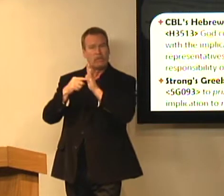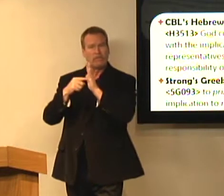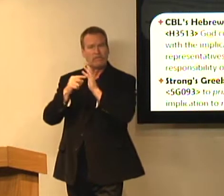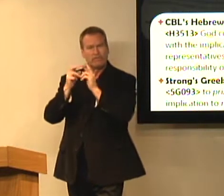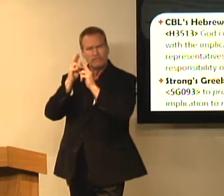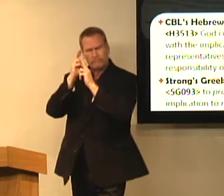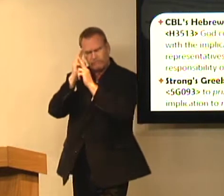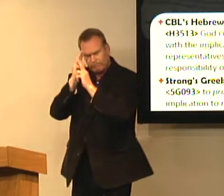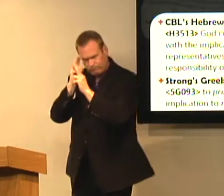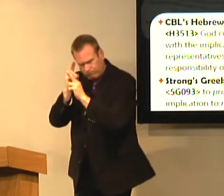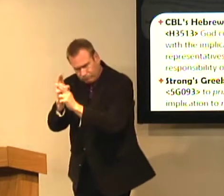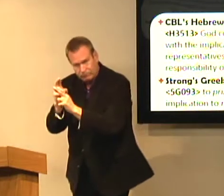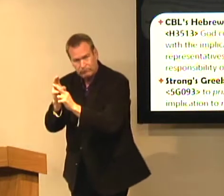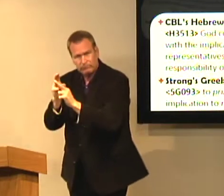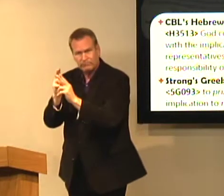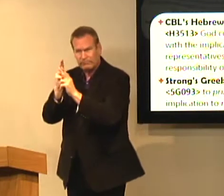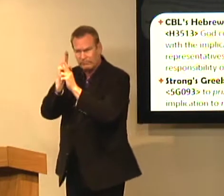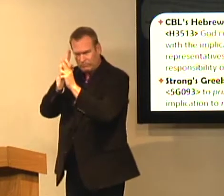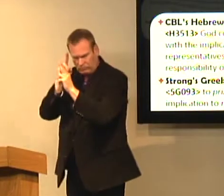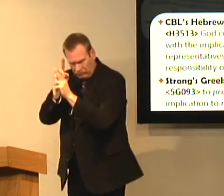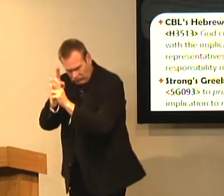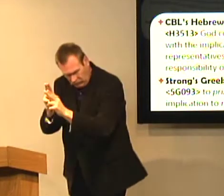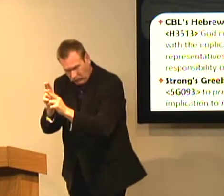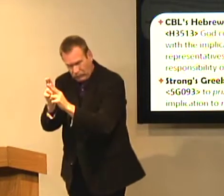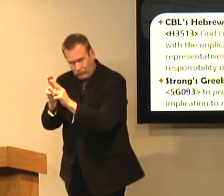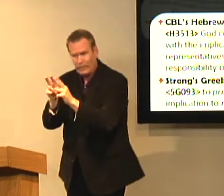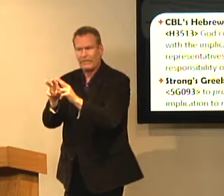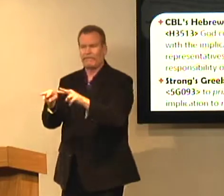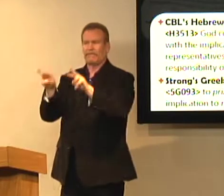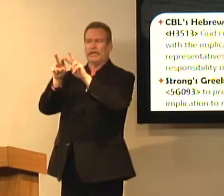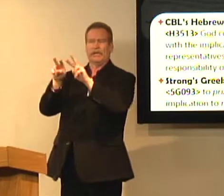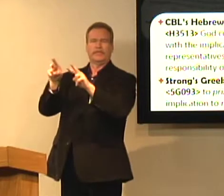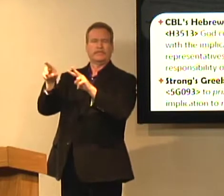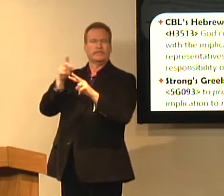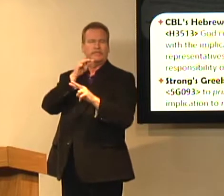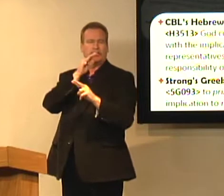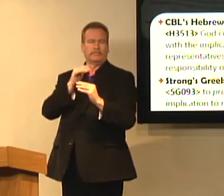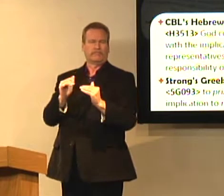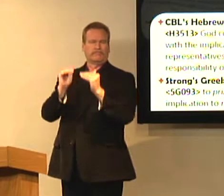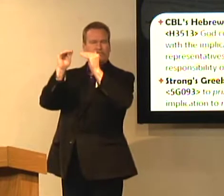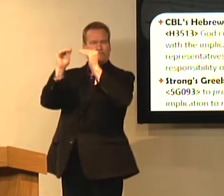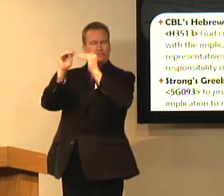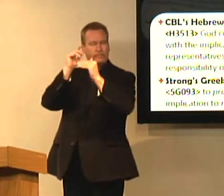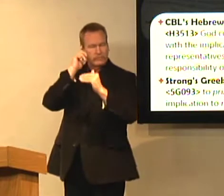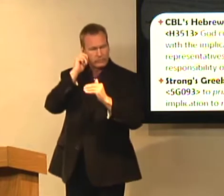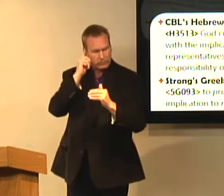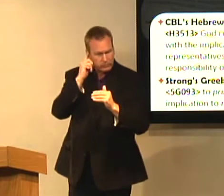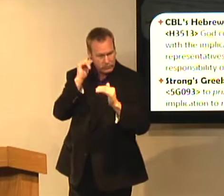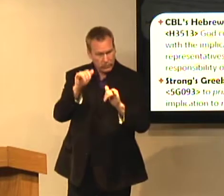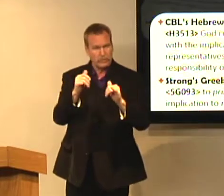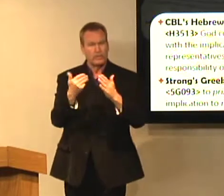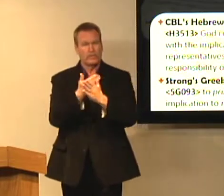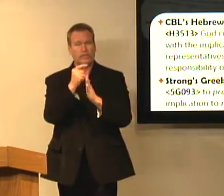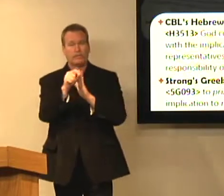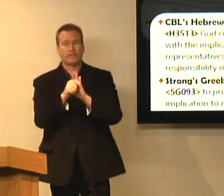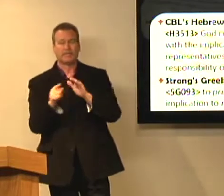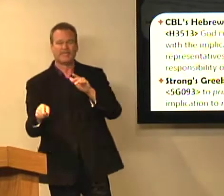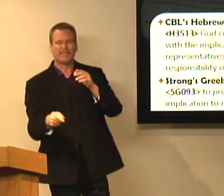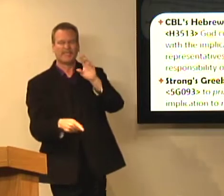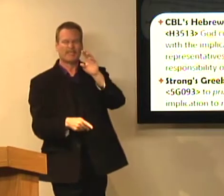upon, to revere, to honor, to value. This idea of valuing your mom,